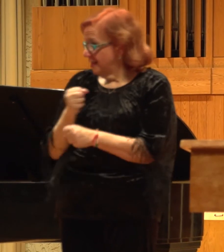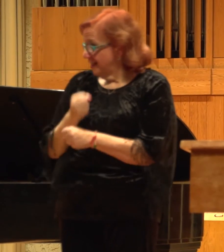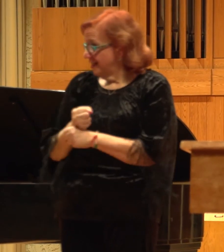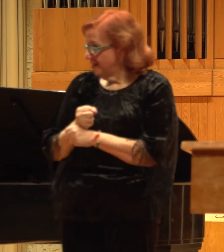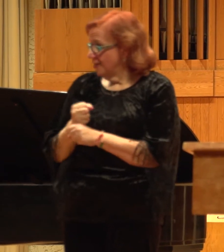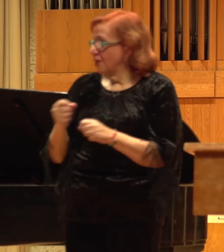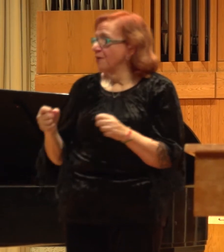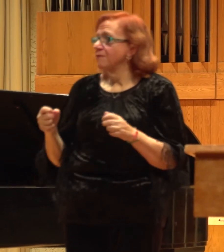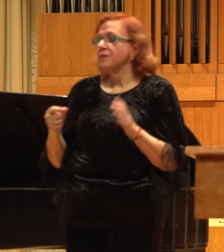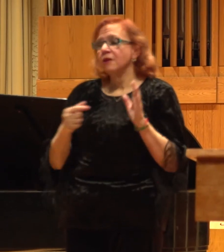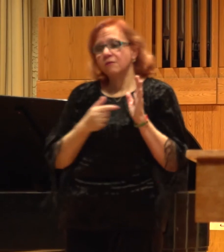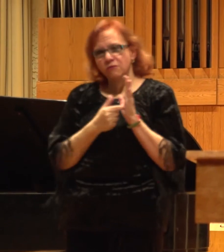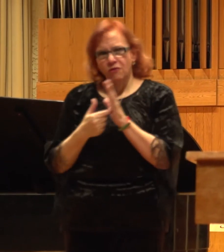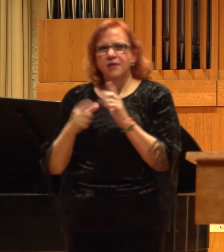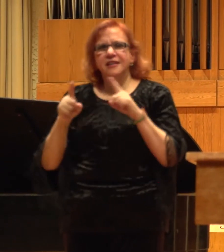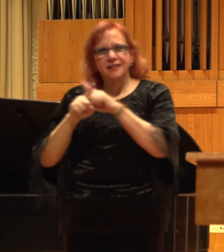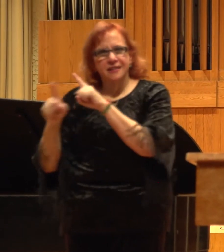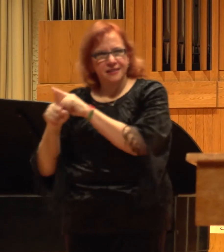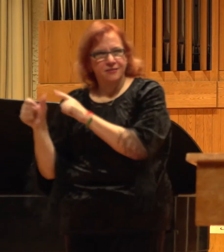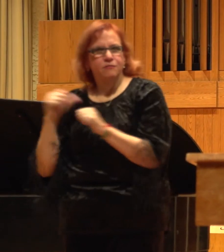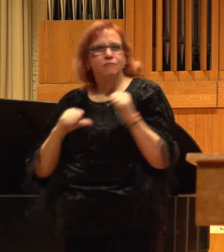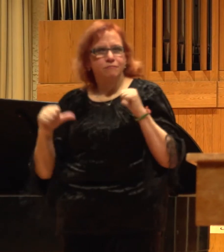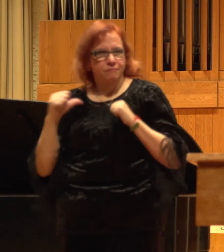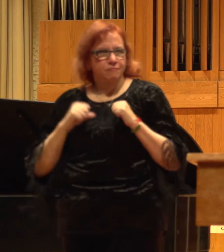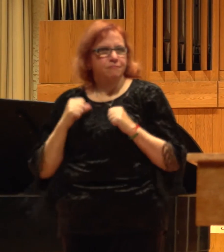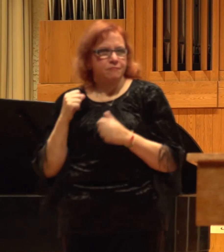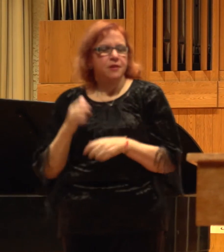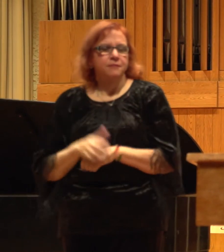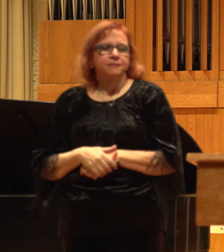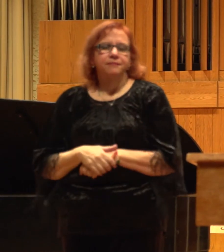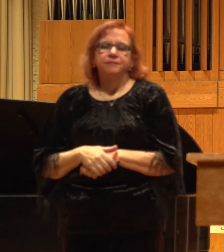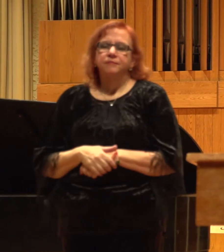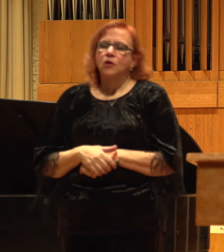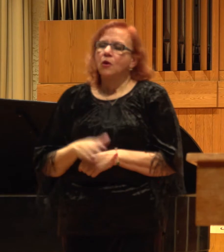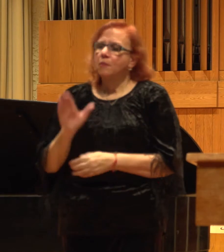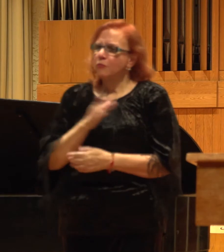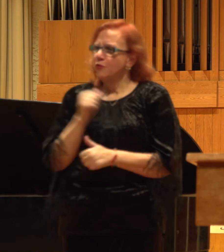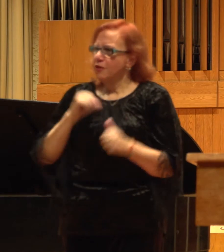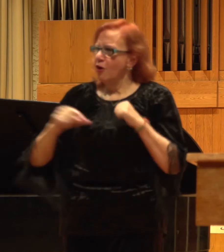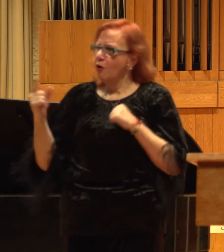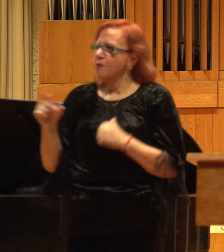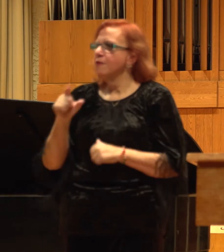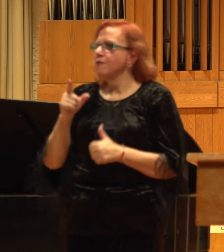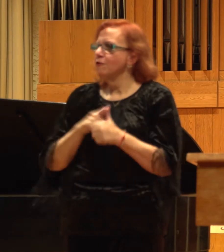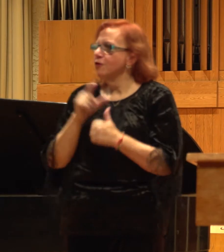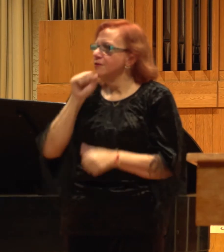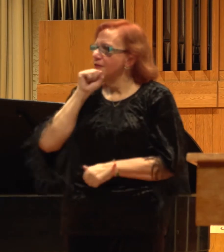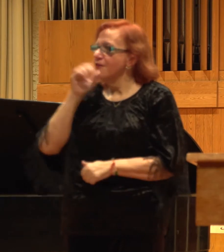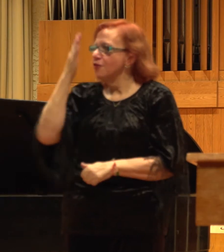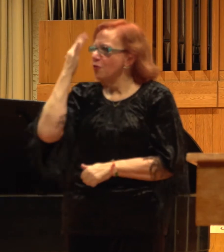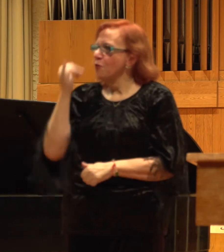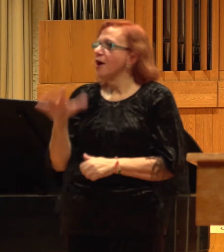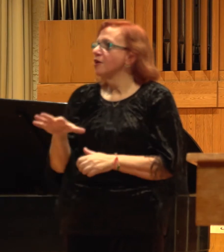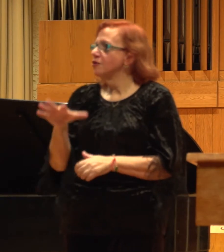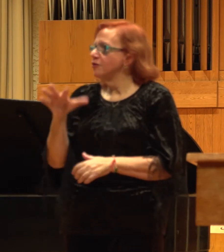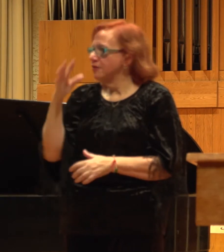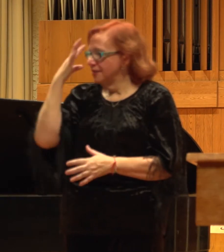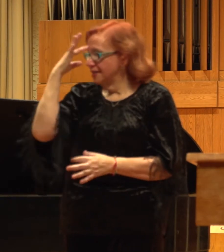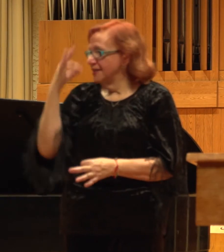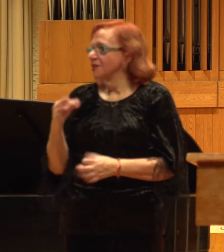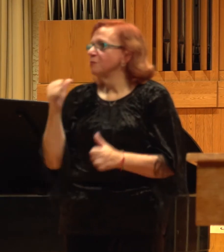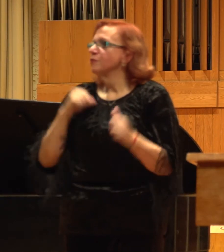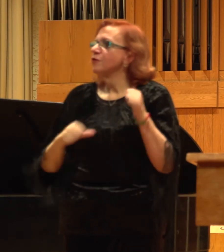in various theatrical productions. Musical theater has always been her first love, which is why she has chosen to